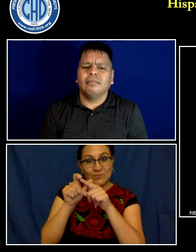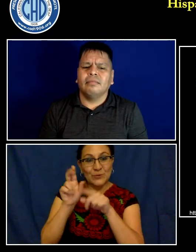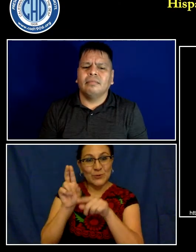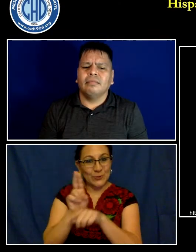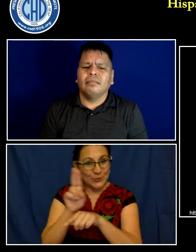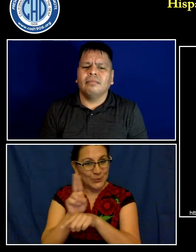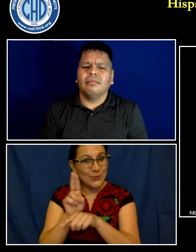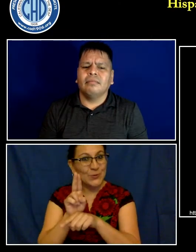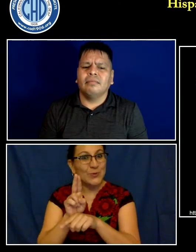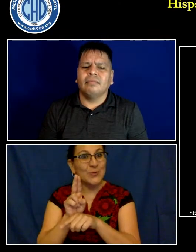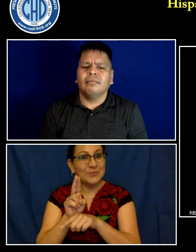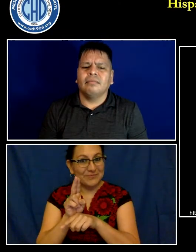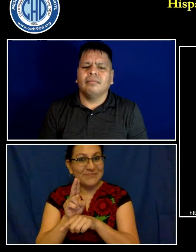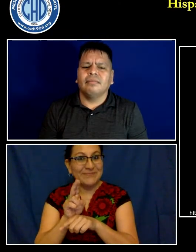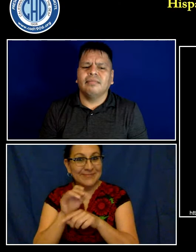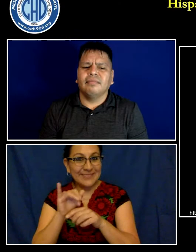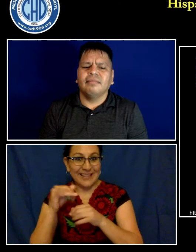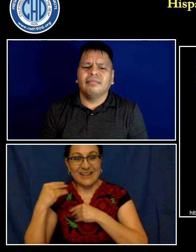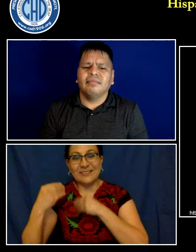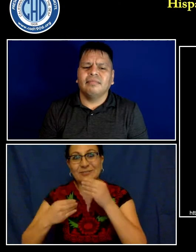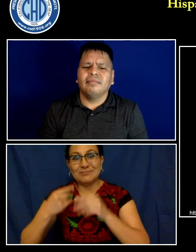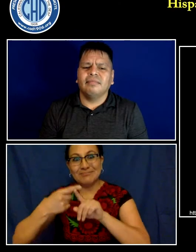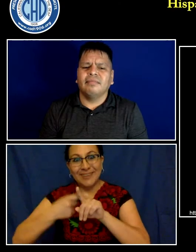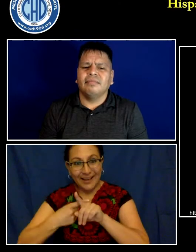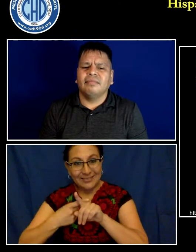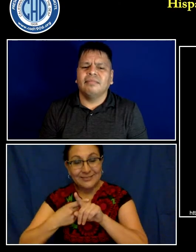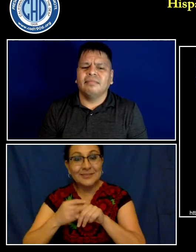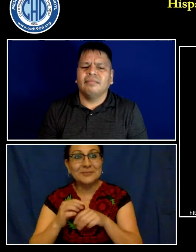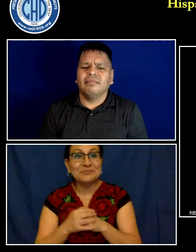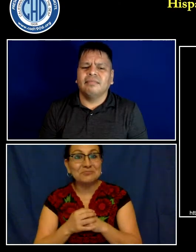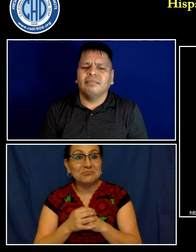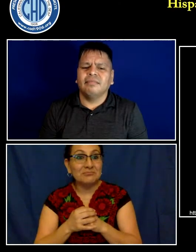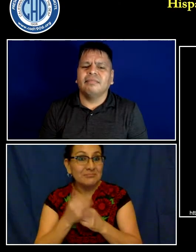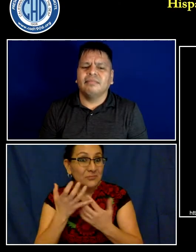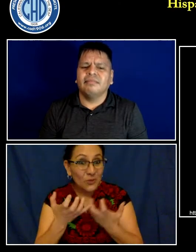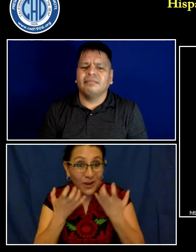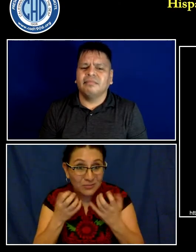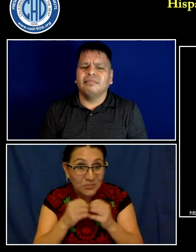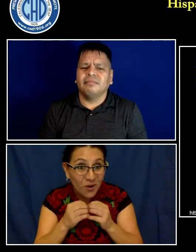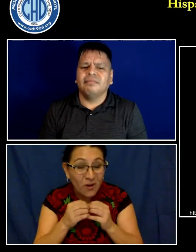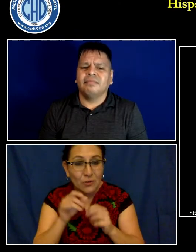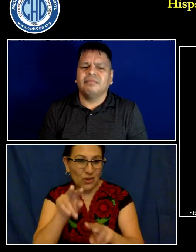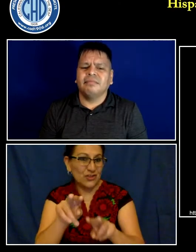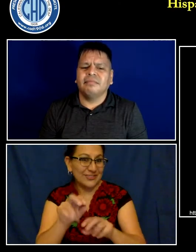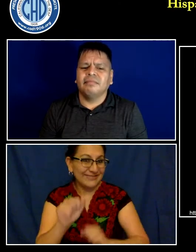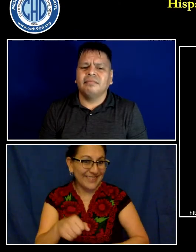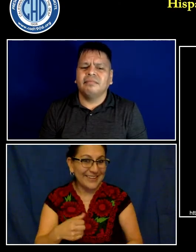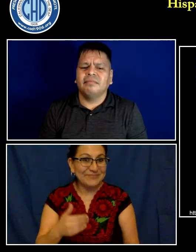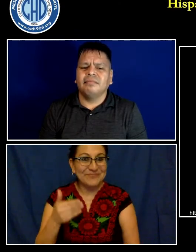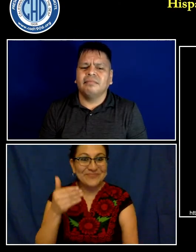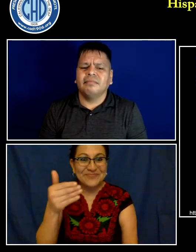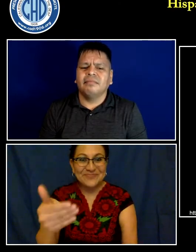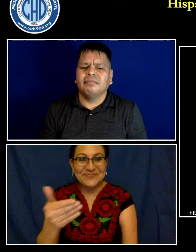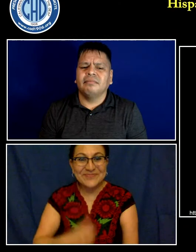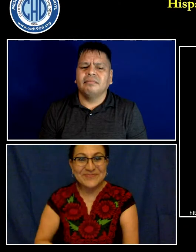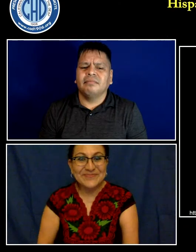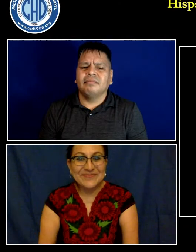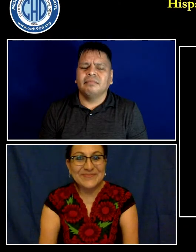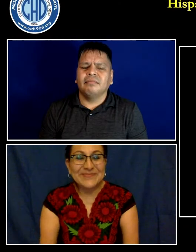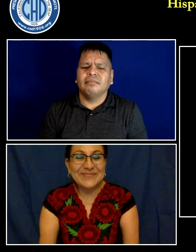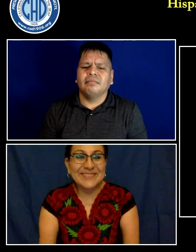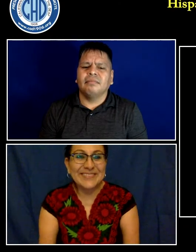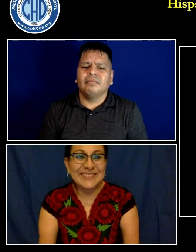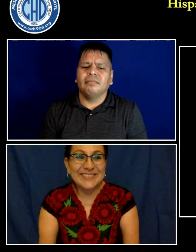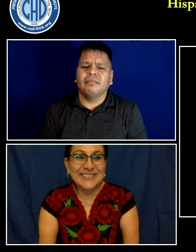you'll see that the term Latino was used, okay, for Latino Heritage